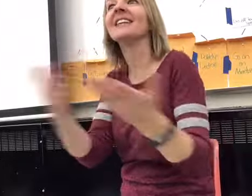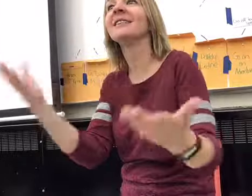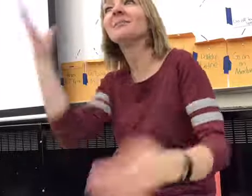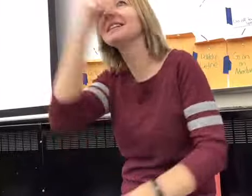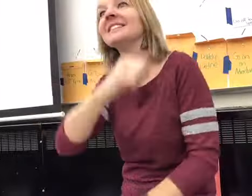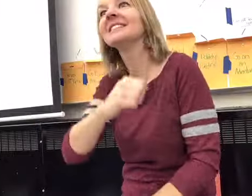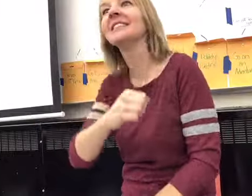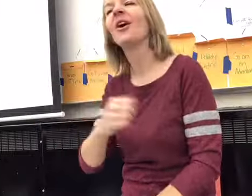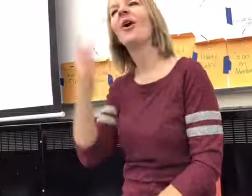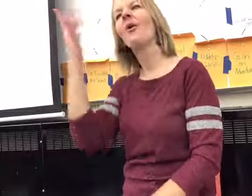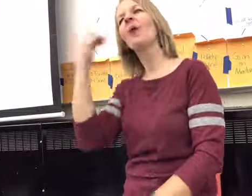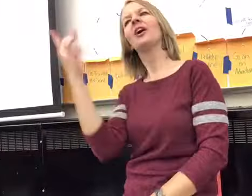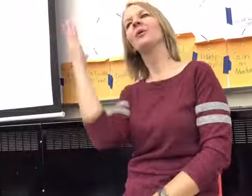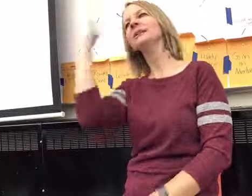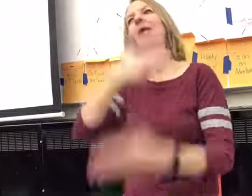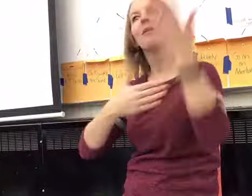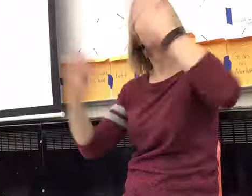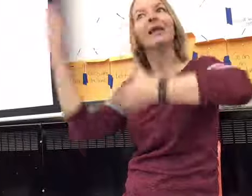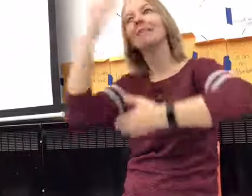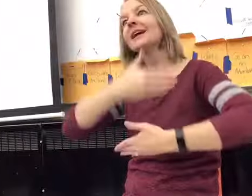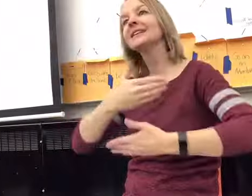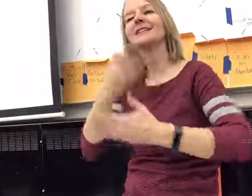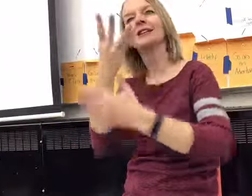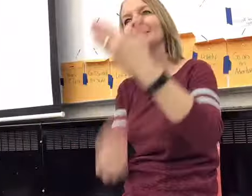Sam, why are you always missing things? Stories? Fun?